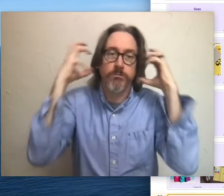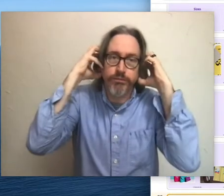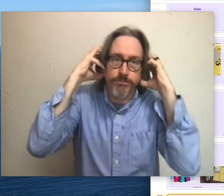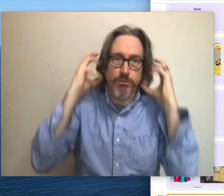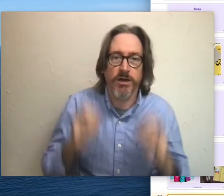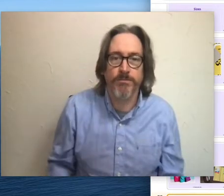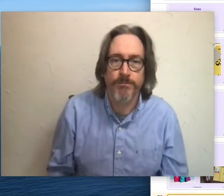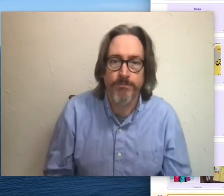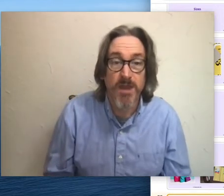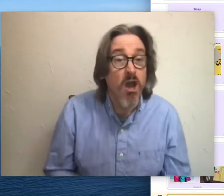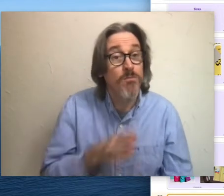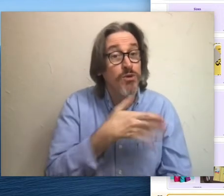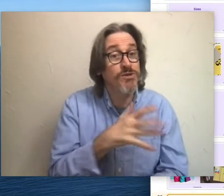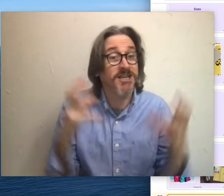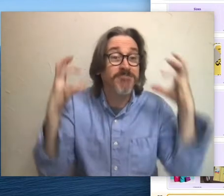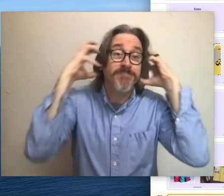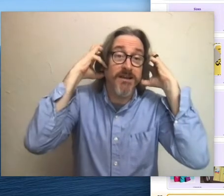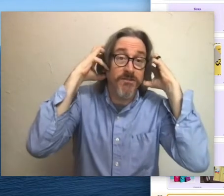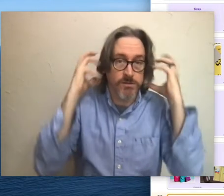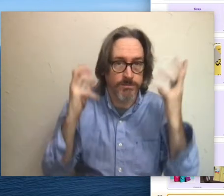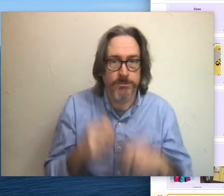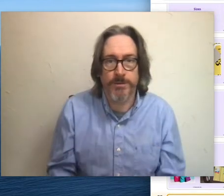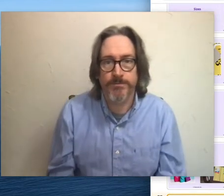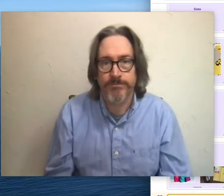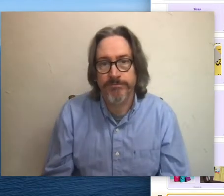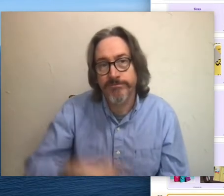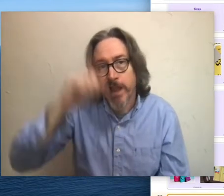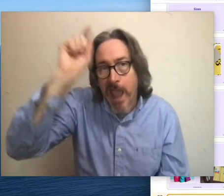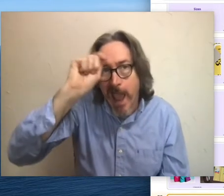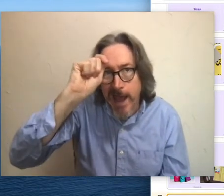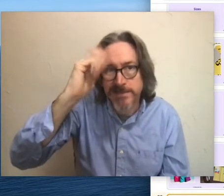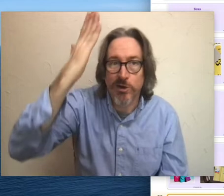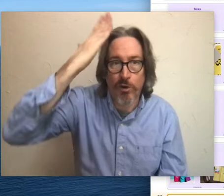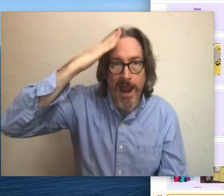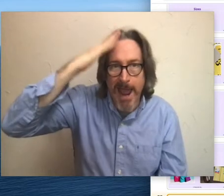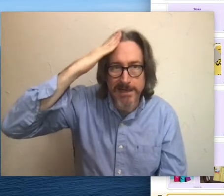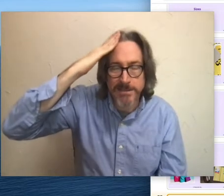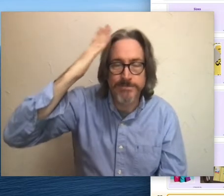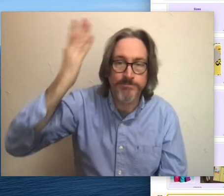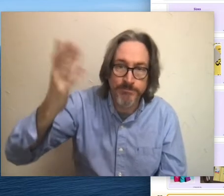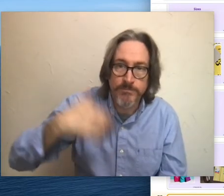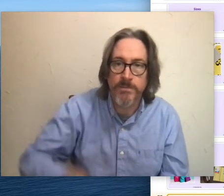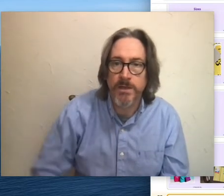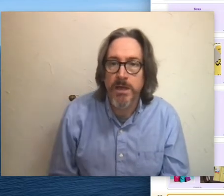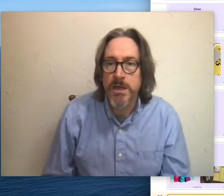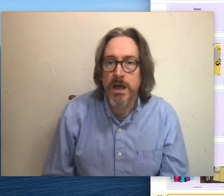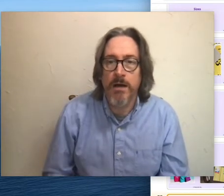cold, put a music, headphones. Hat or hat,